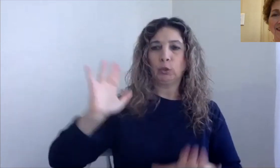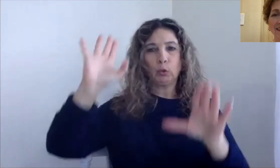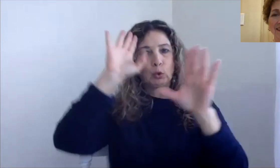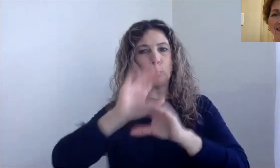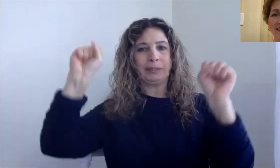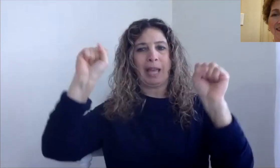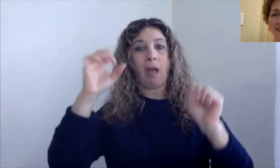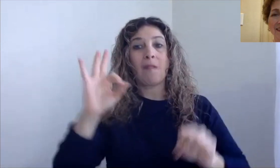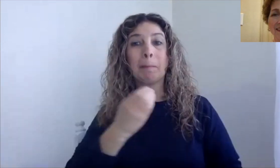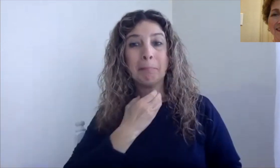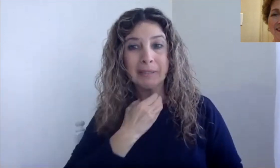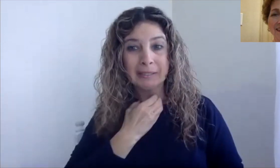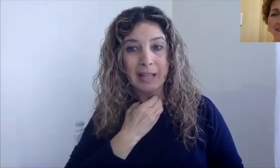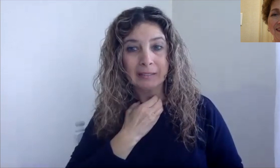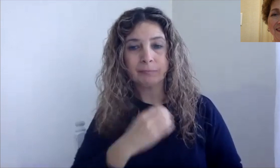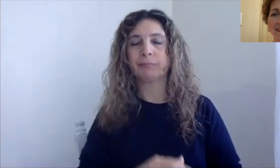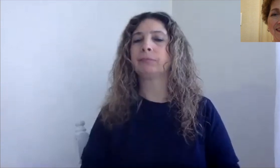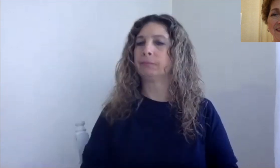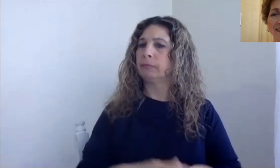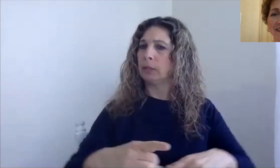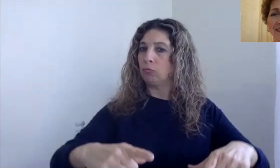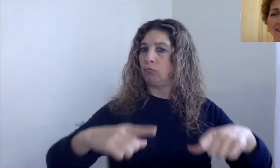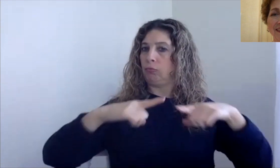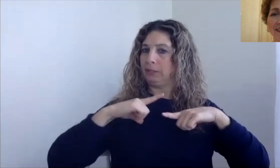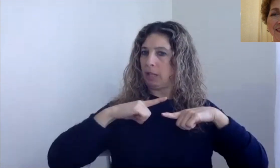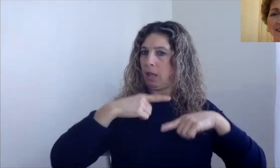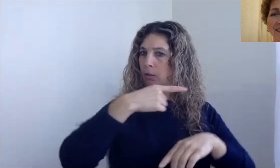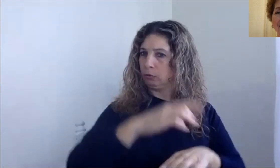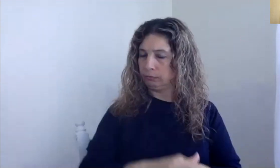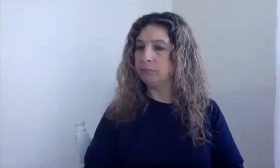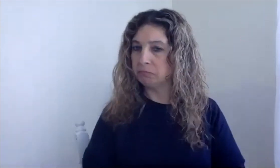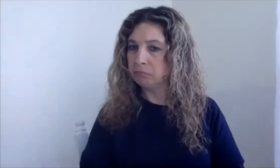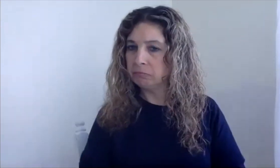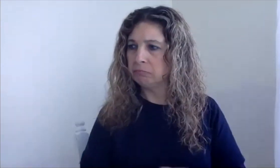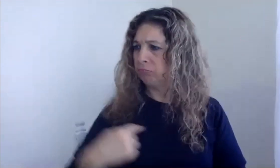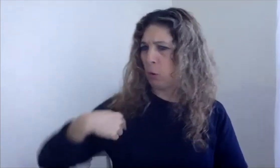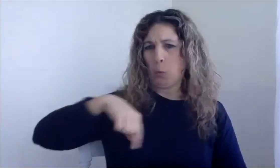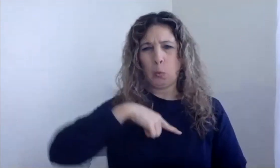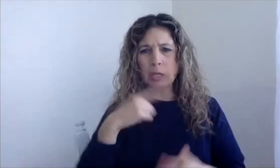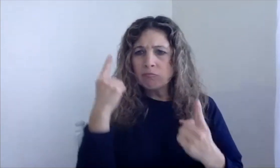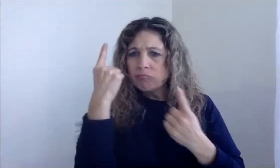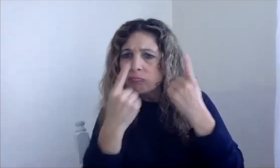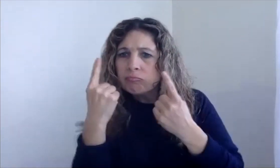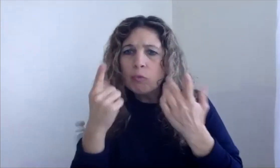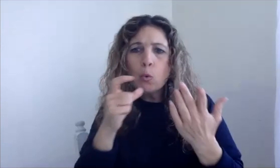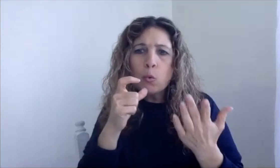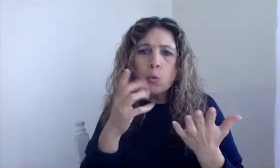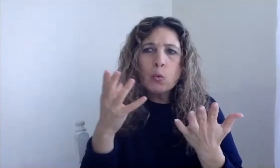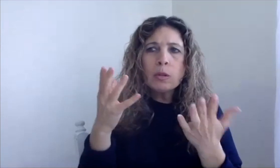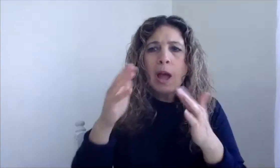because the previous superintendent had retired, or then the previous superintendent retired. So we were